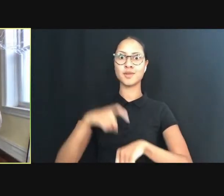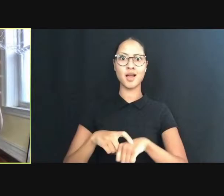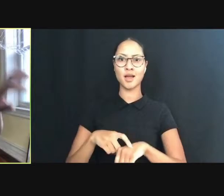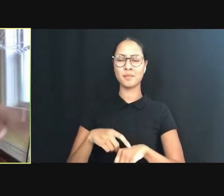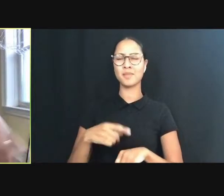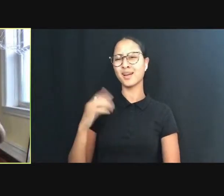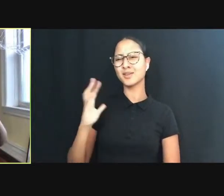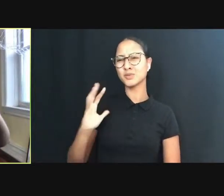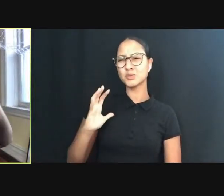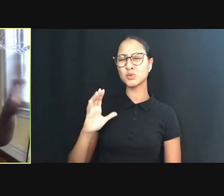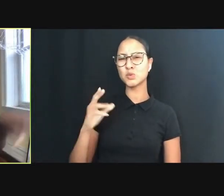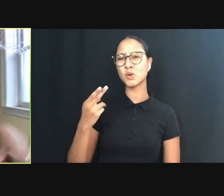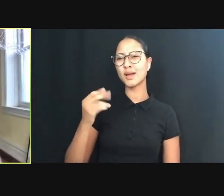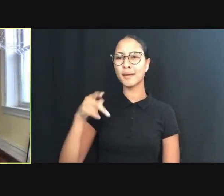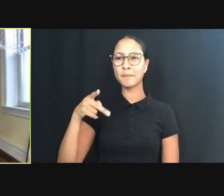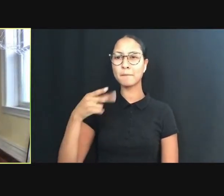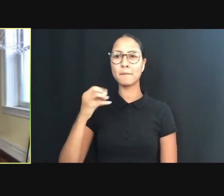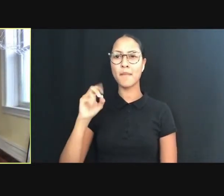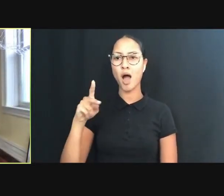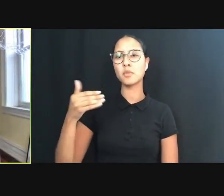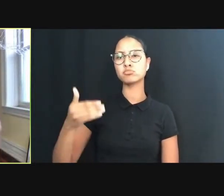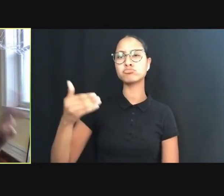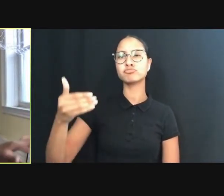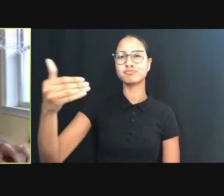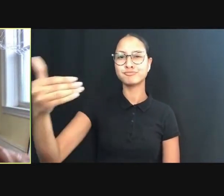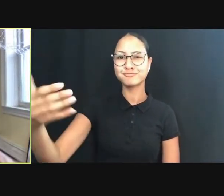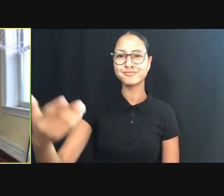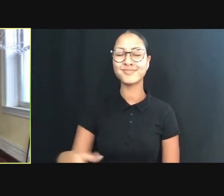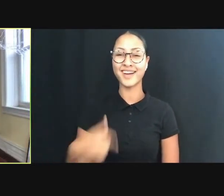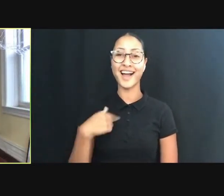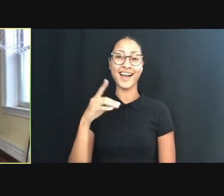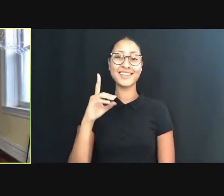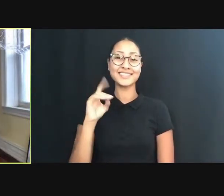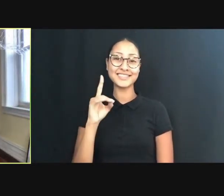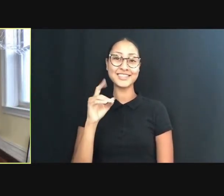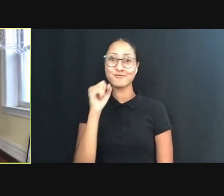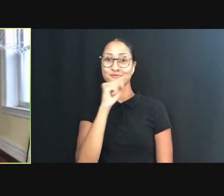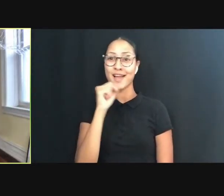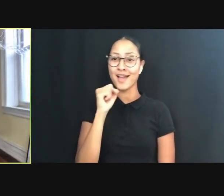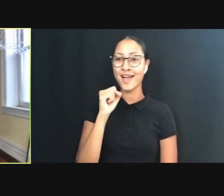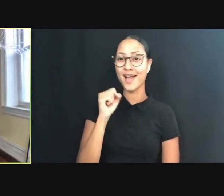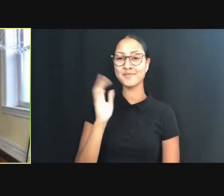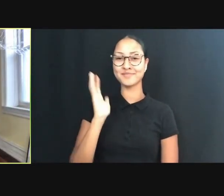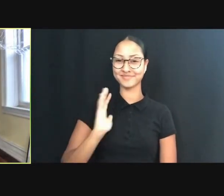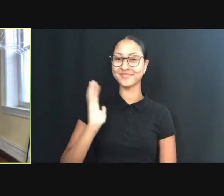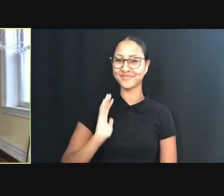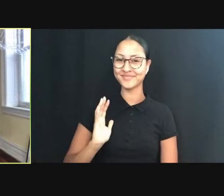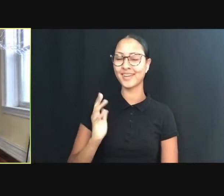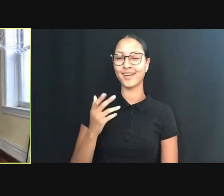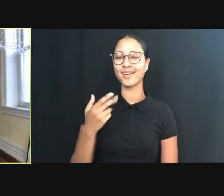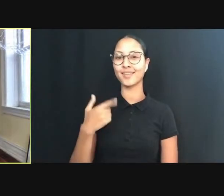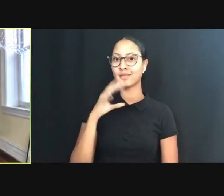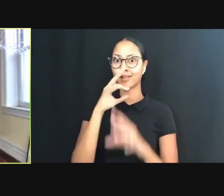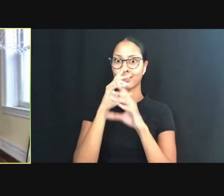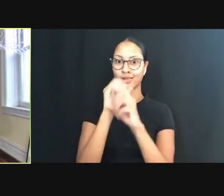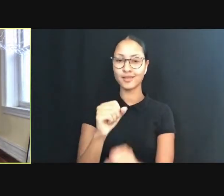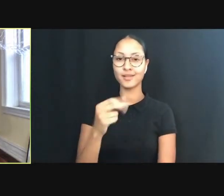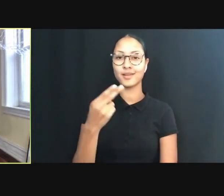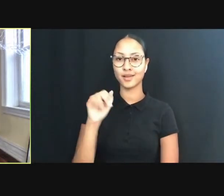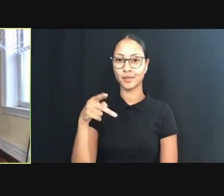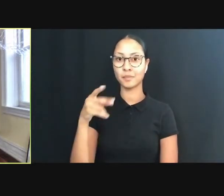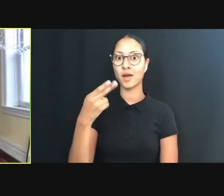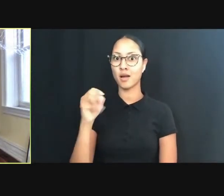hip hop. I was like, I think I was even a rapper at a point. Like, I was way into hip hop. So anything that was, this was the first time I had